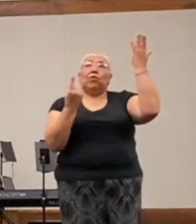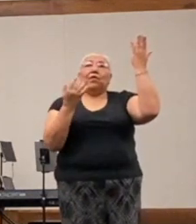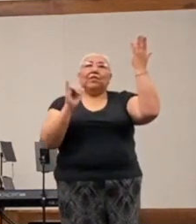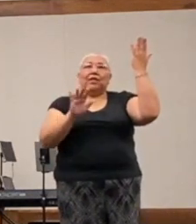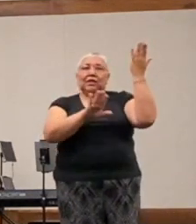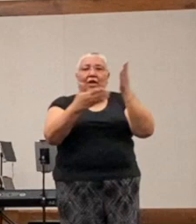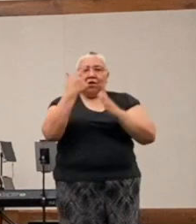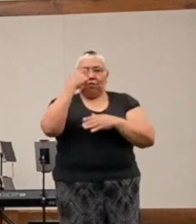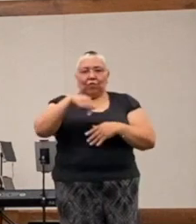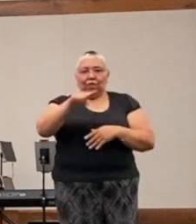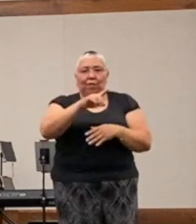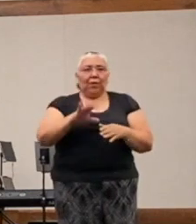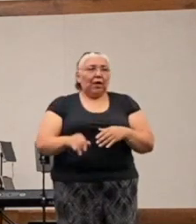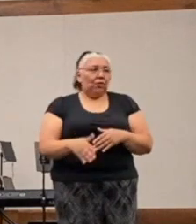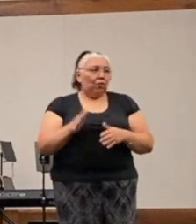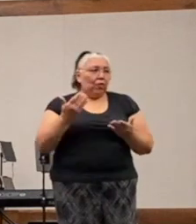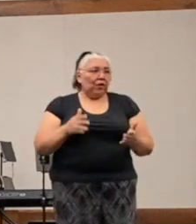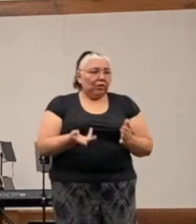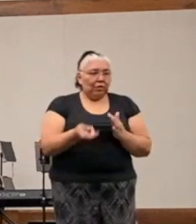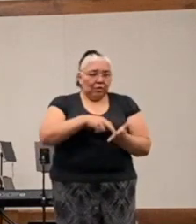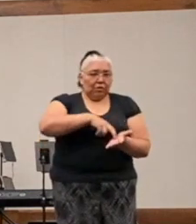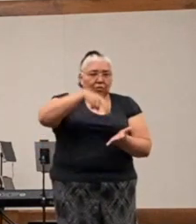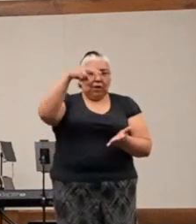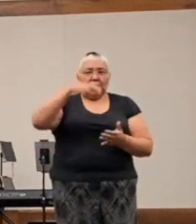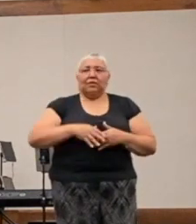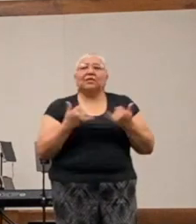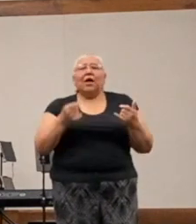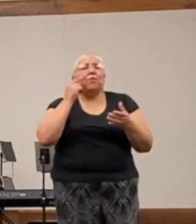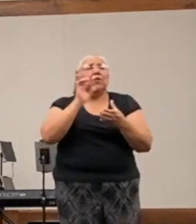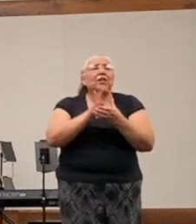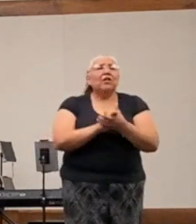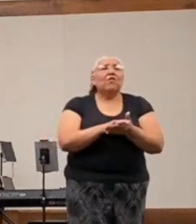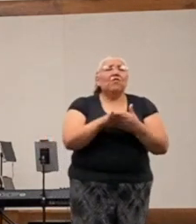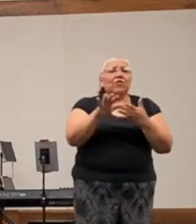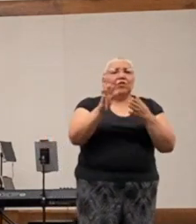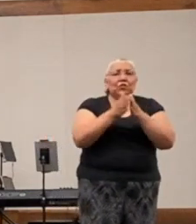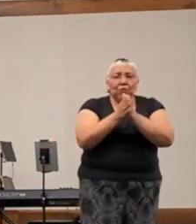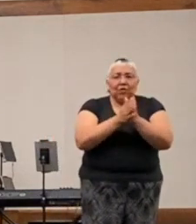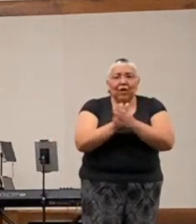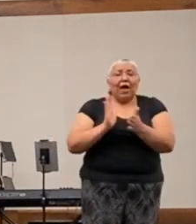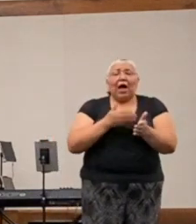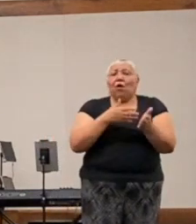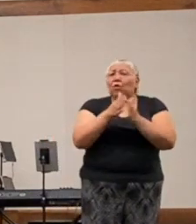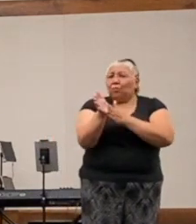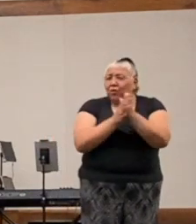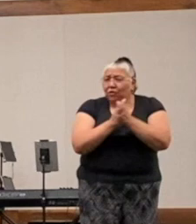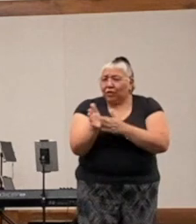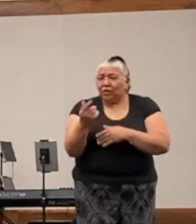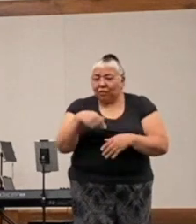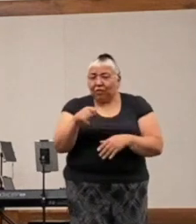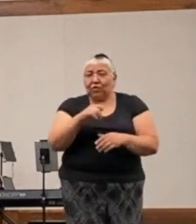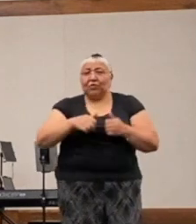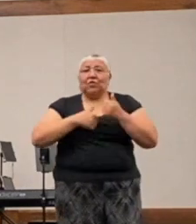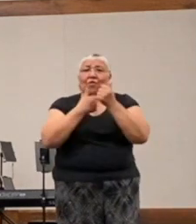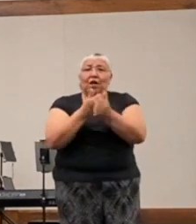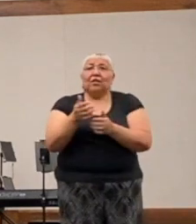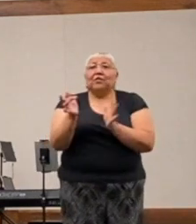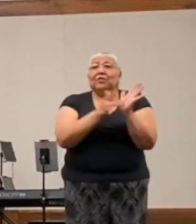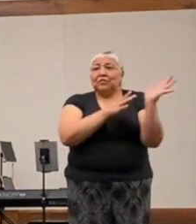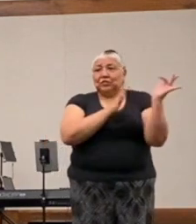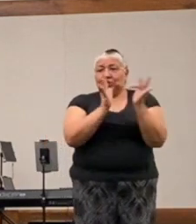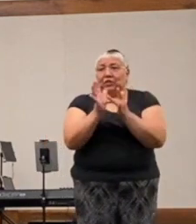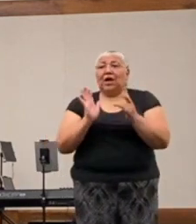raised. Listen, the believer's motivation, our motivation, those who are followers of Jesus Christ,